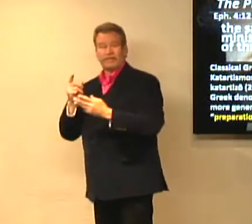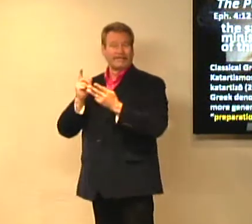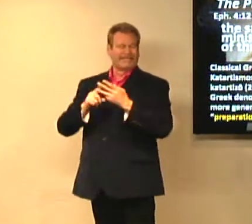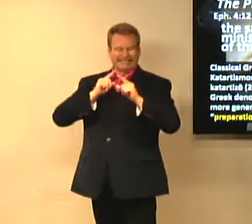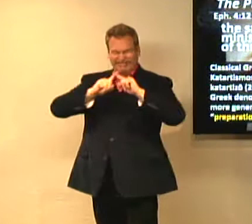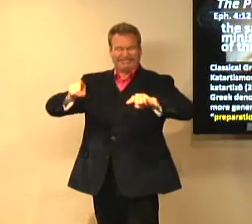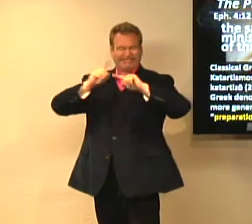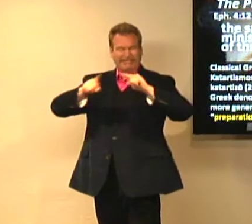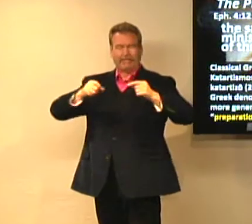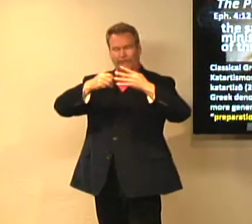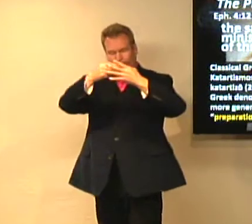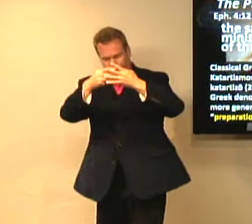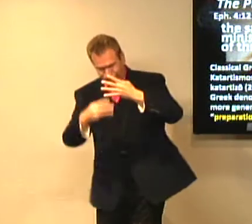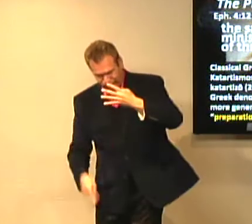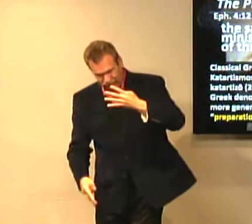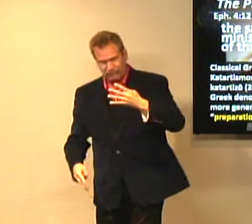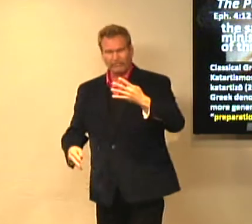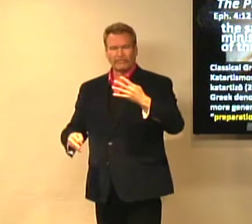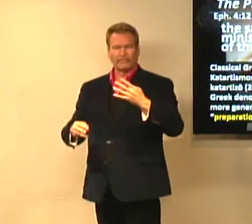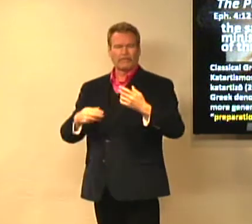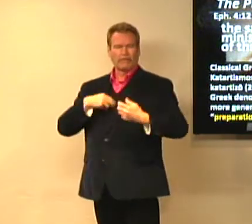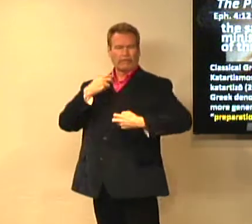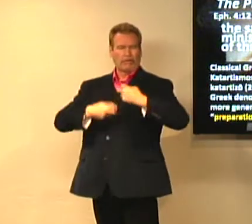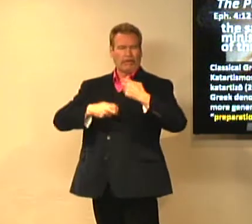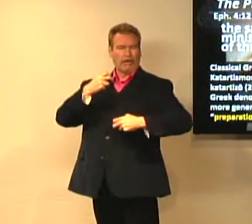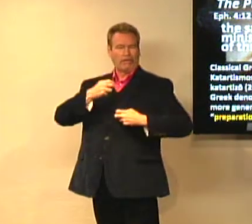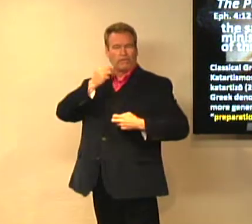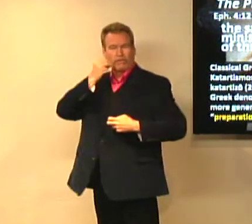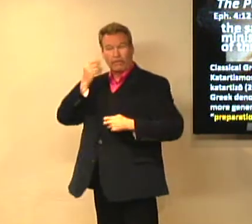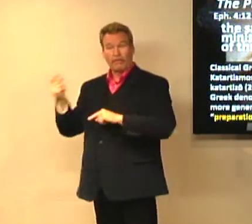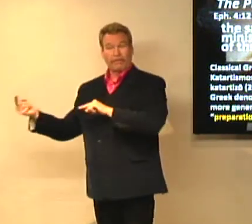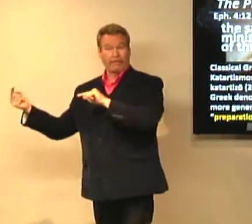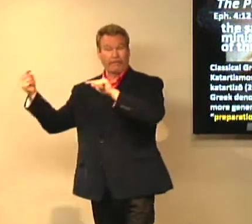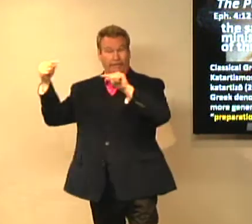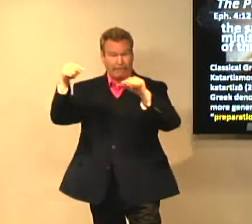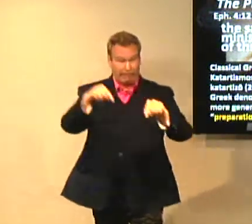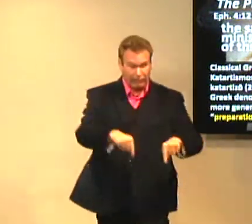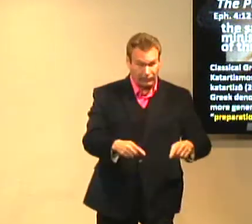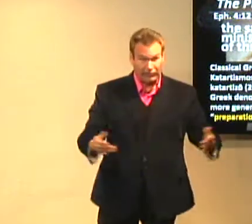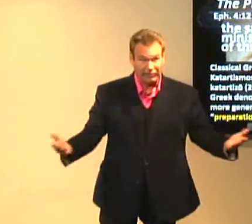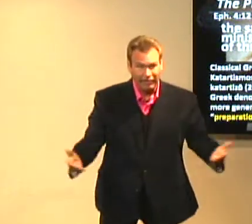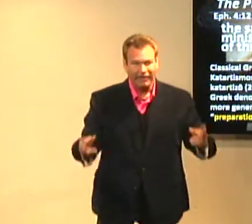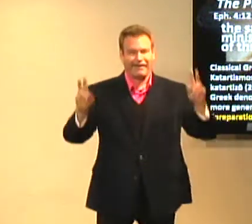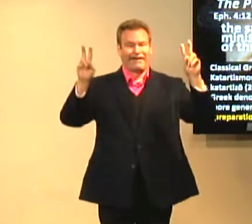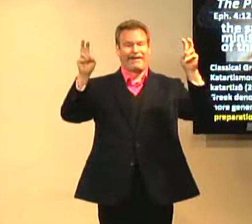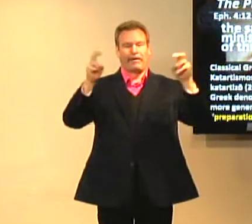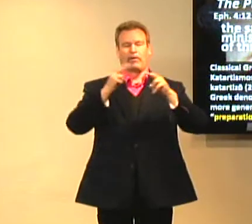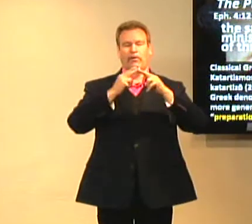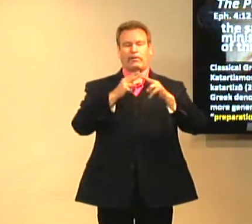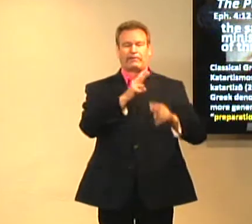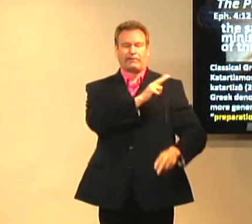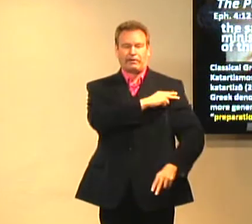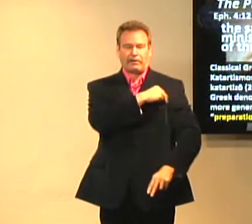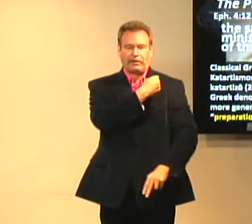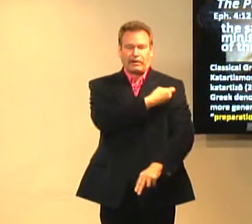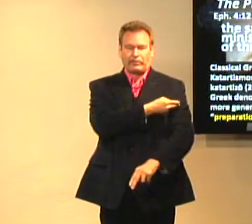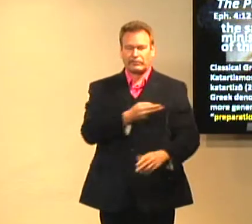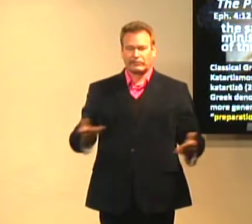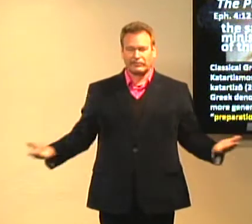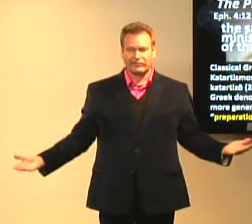or finances are tough, different situations in our life. These problems that we face daily. It's like